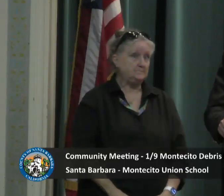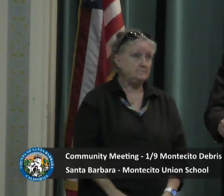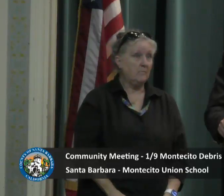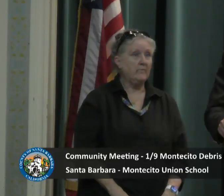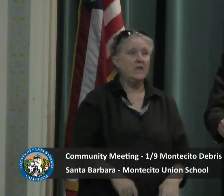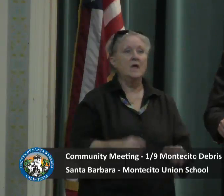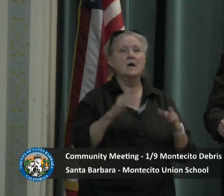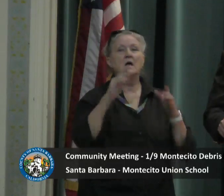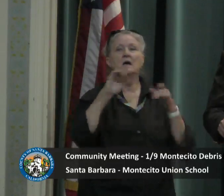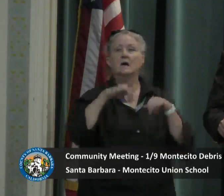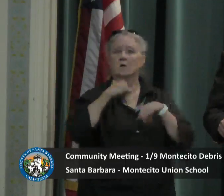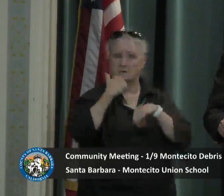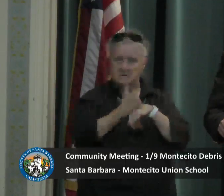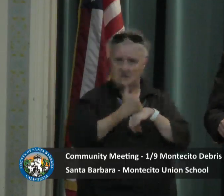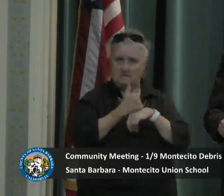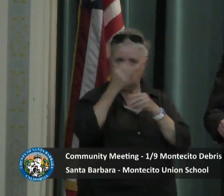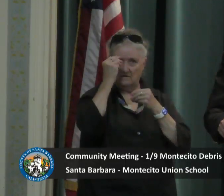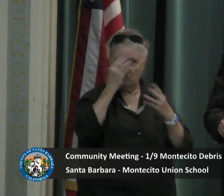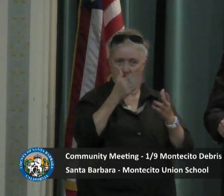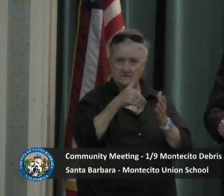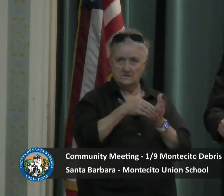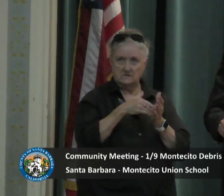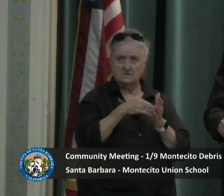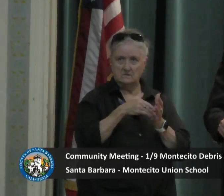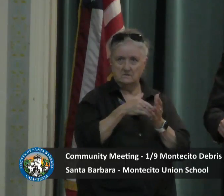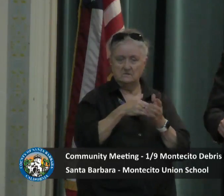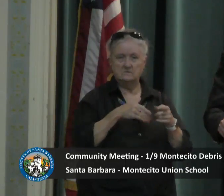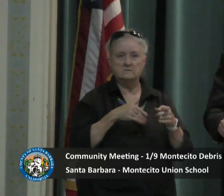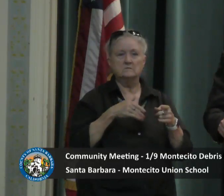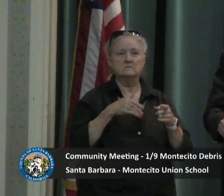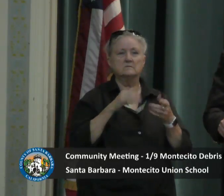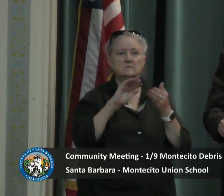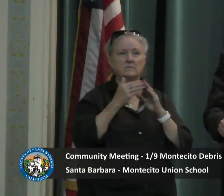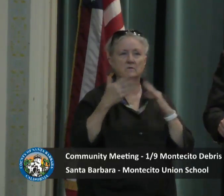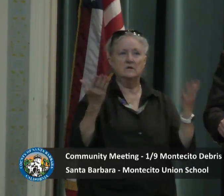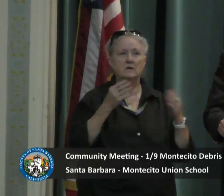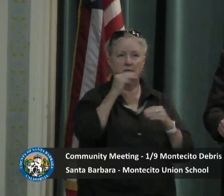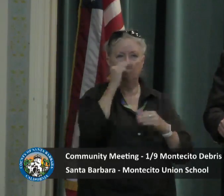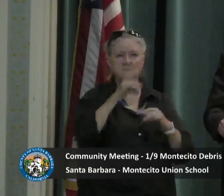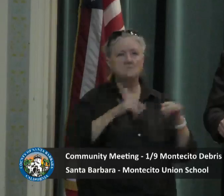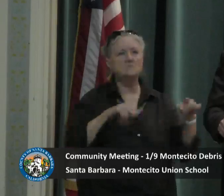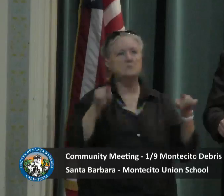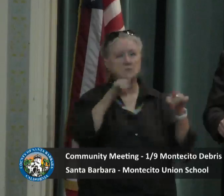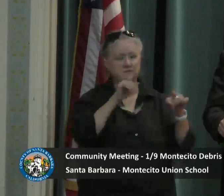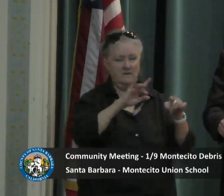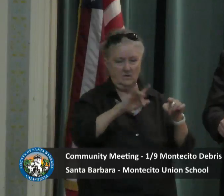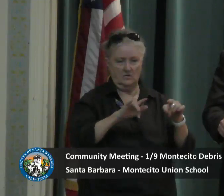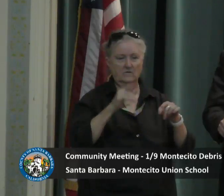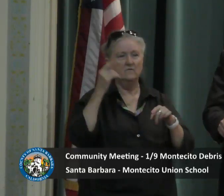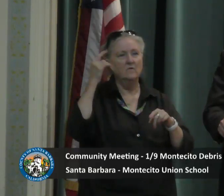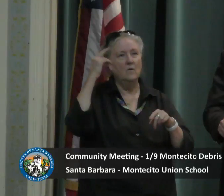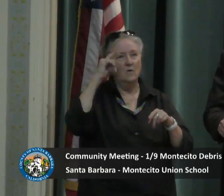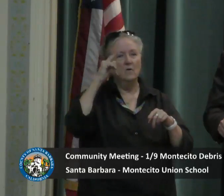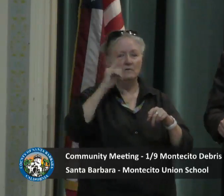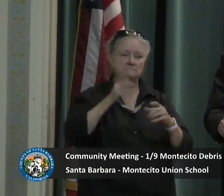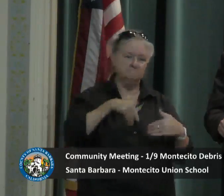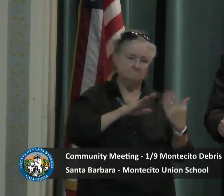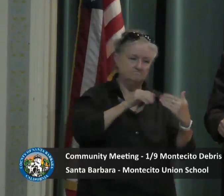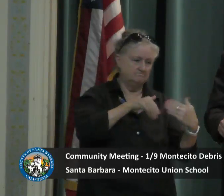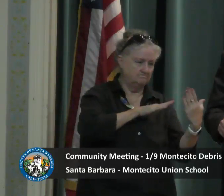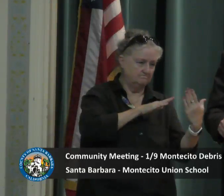We are establishing an information community of Montecito to be available to address questions and